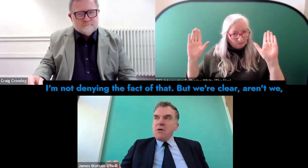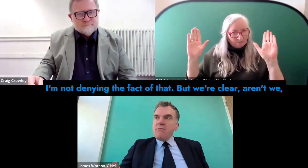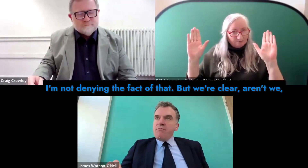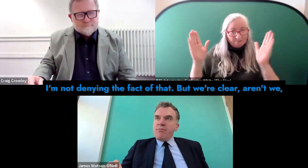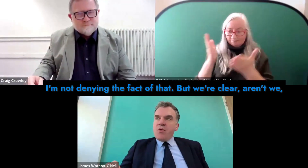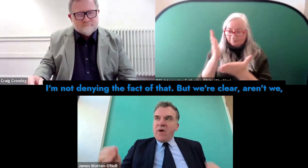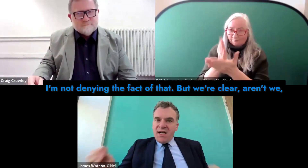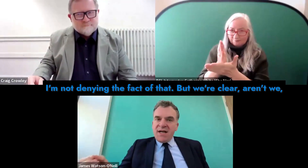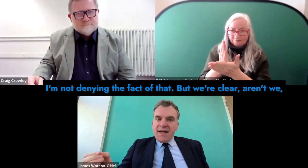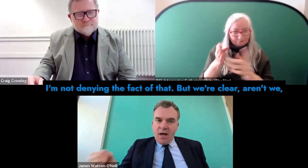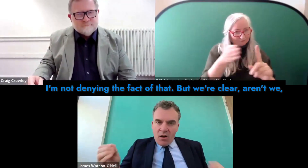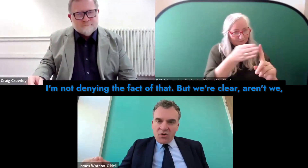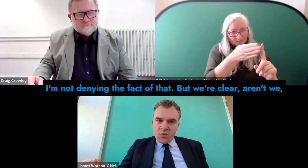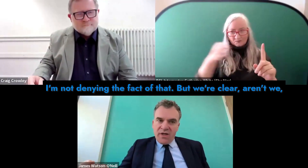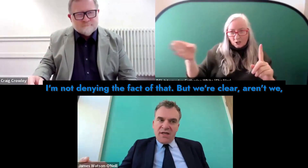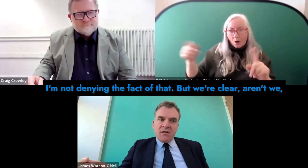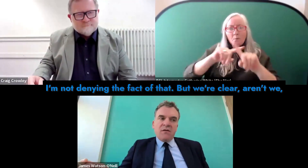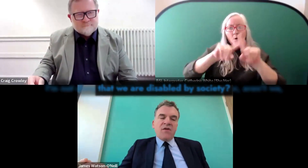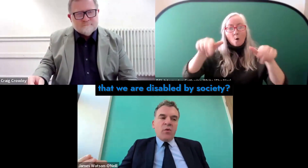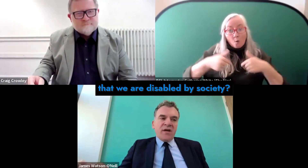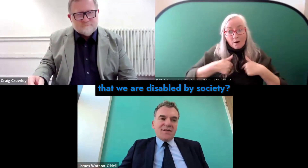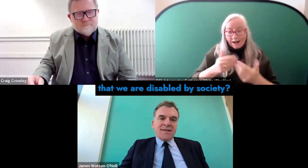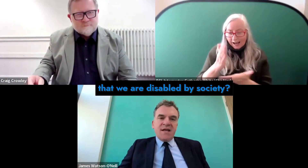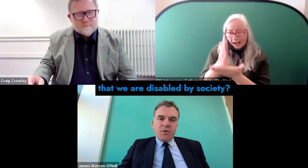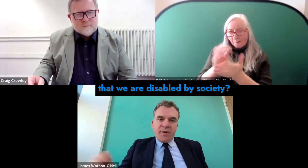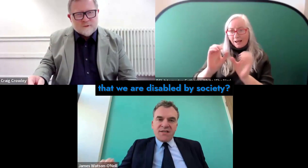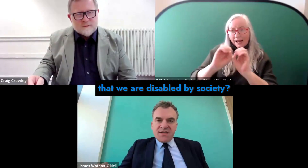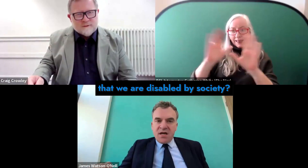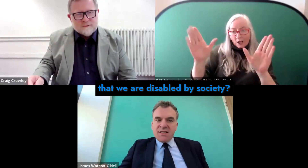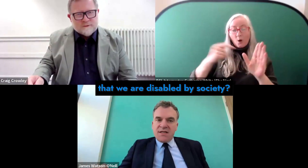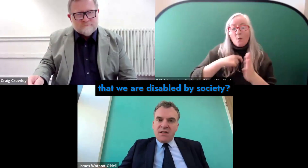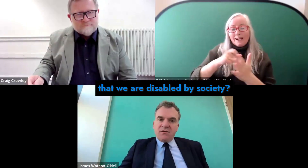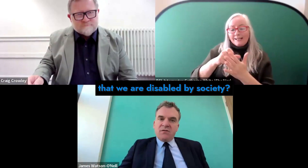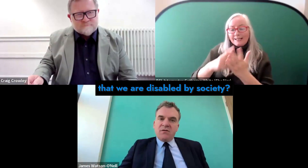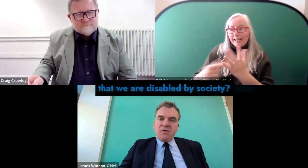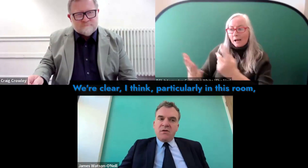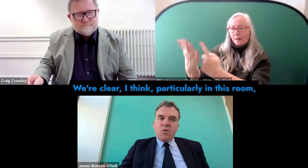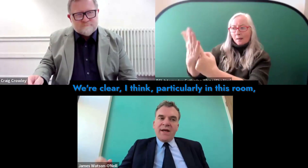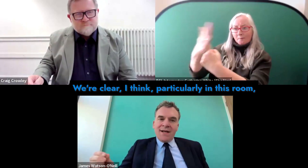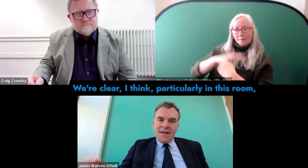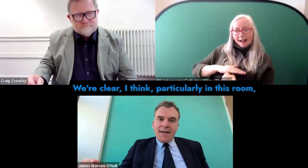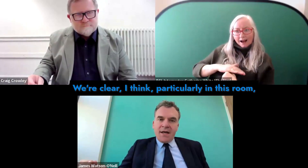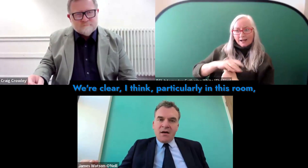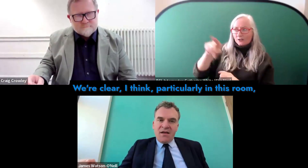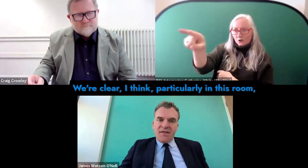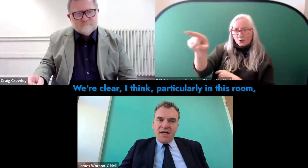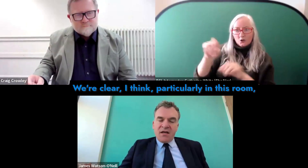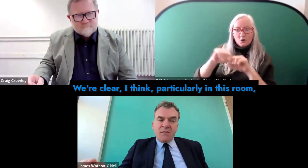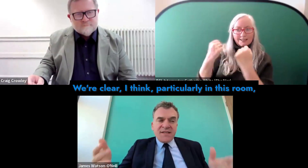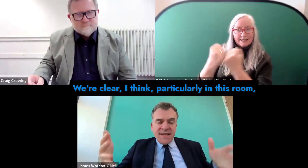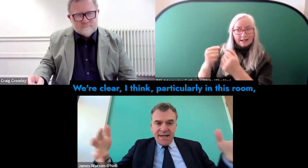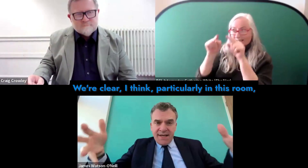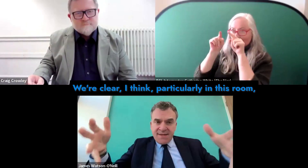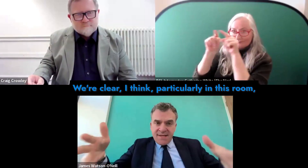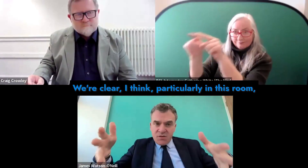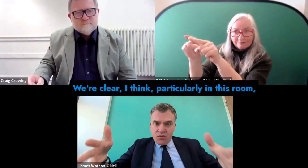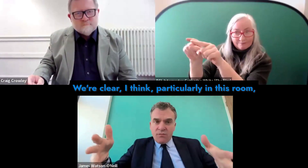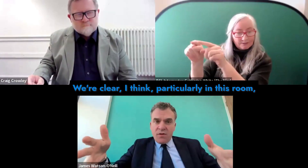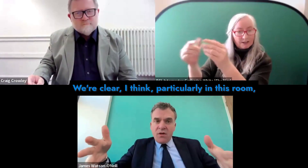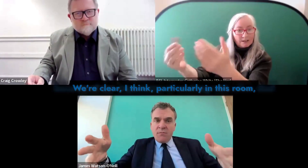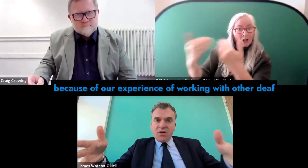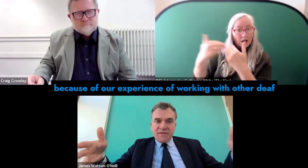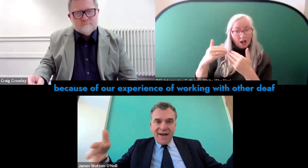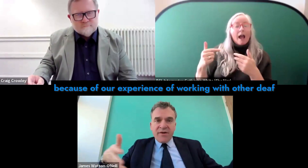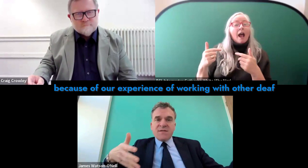that, but we're clear, aren't we, that we are disabled by society. We're clear, I think, particularly in